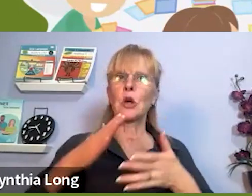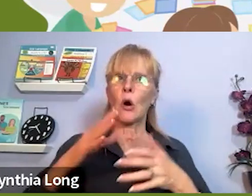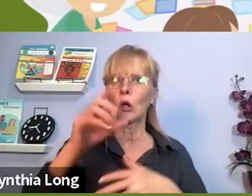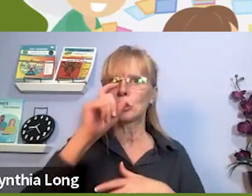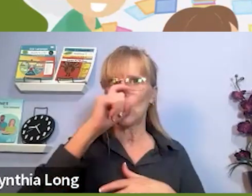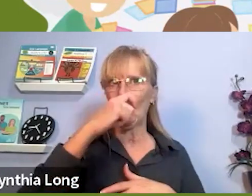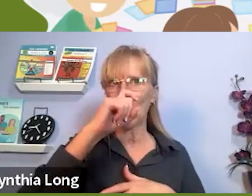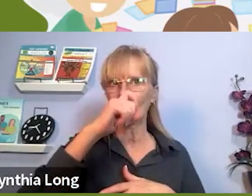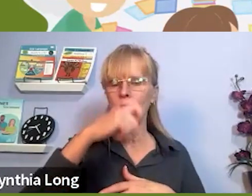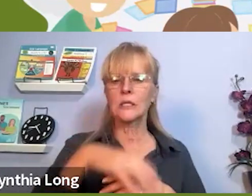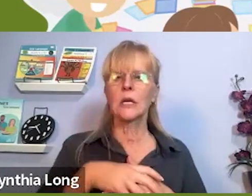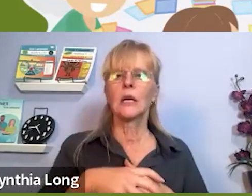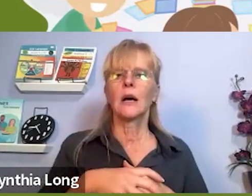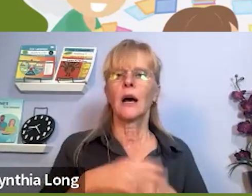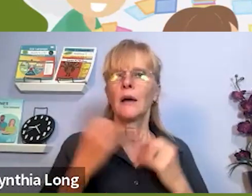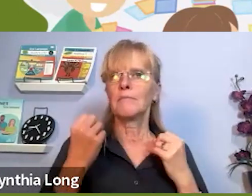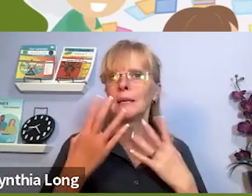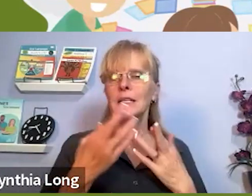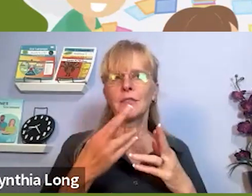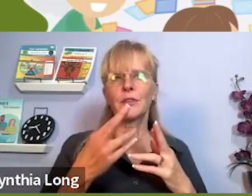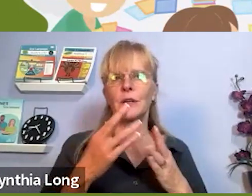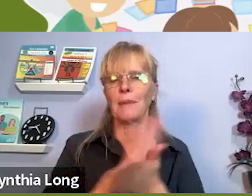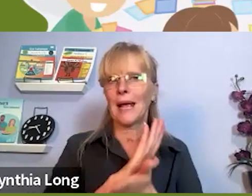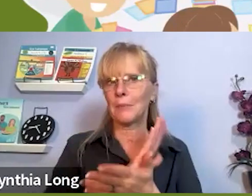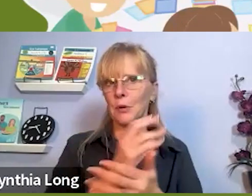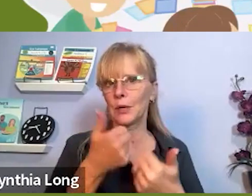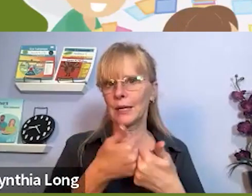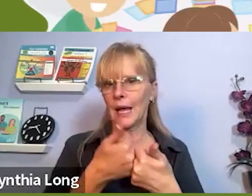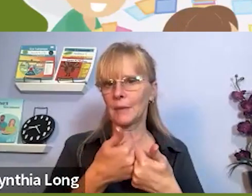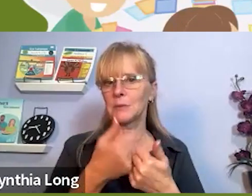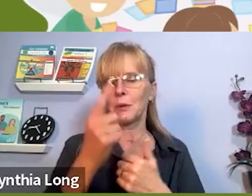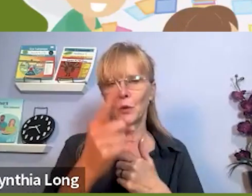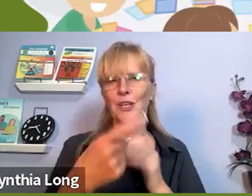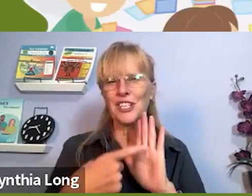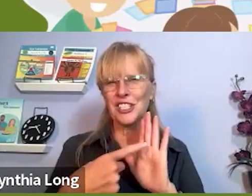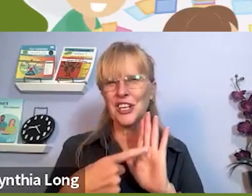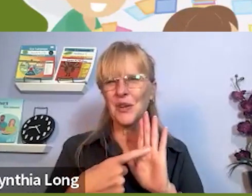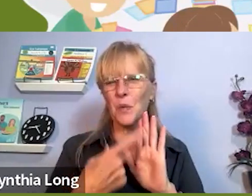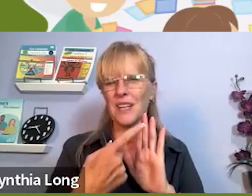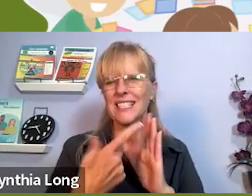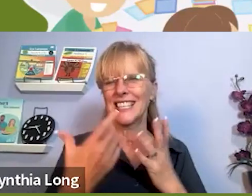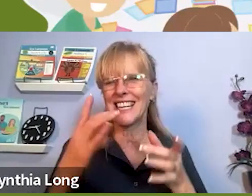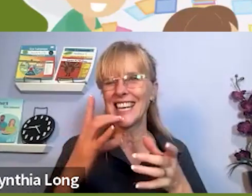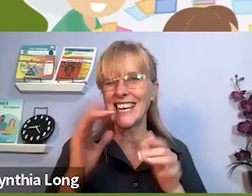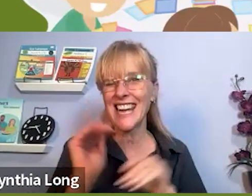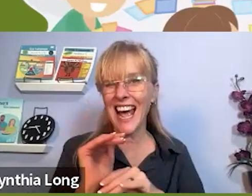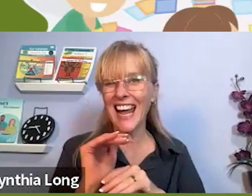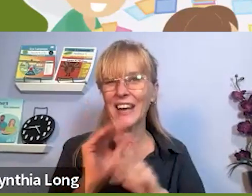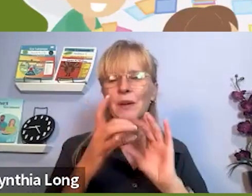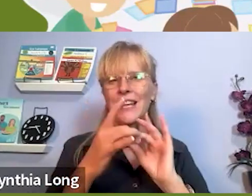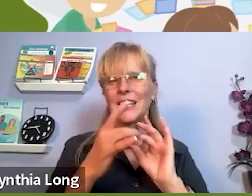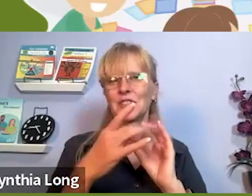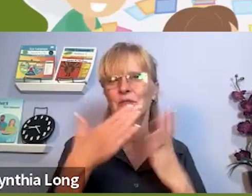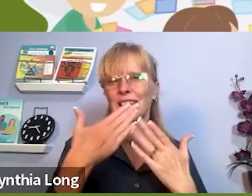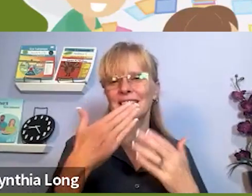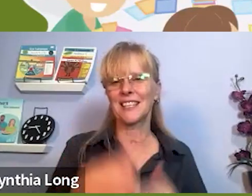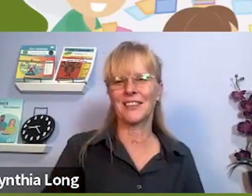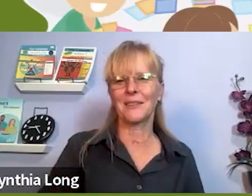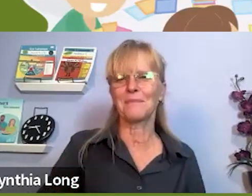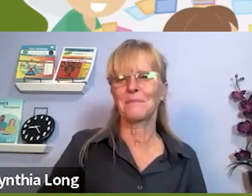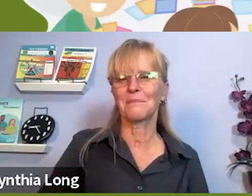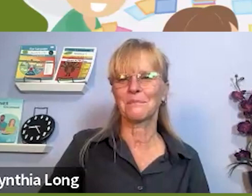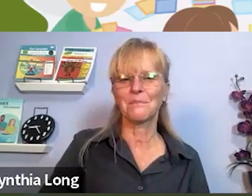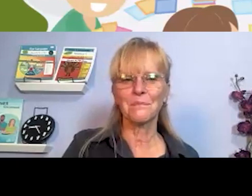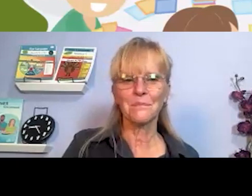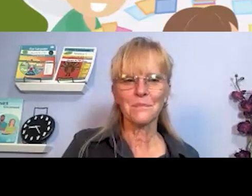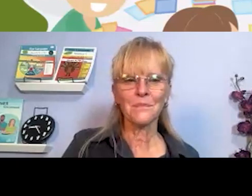paper dolls. Many different paper games, but we're going to show you one tonight related to